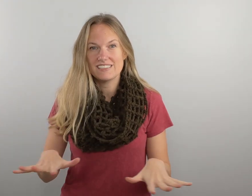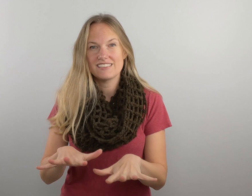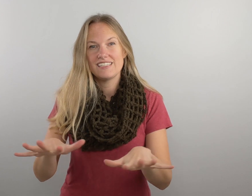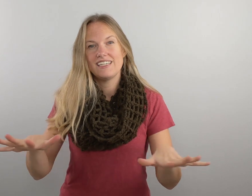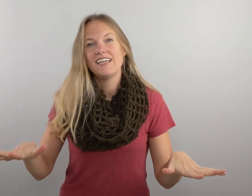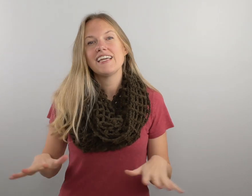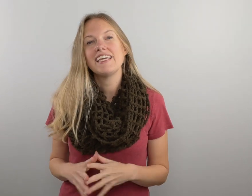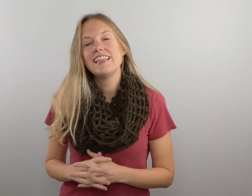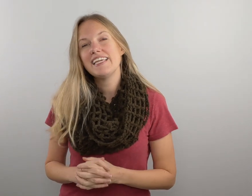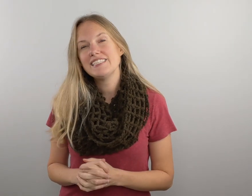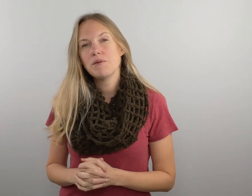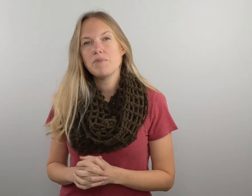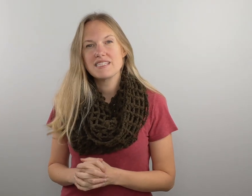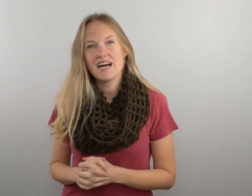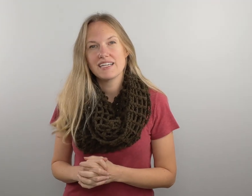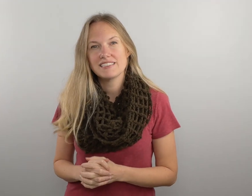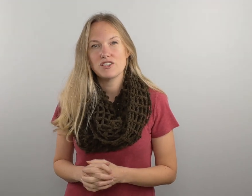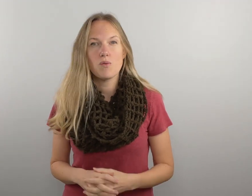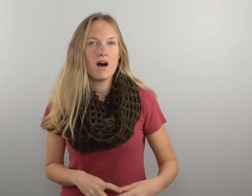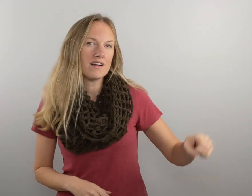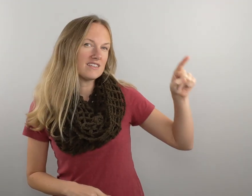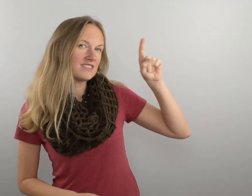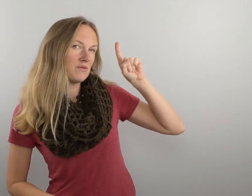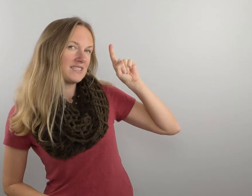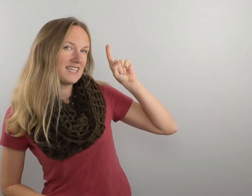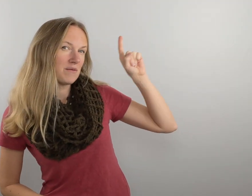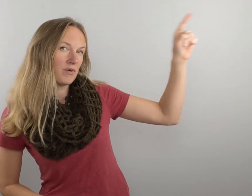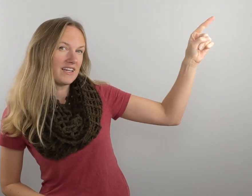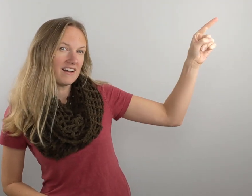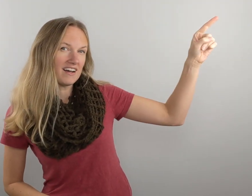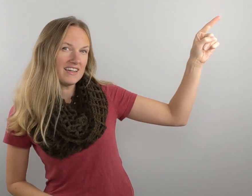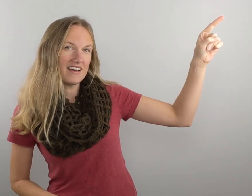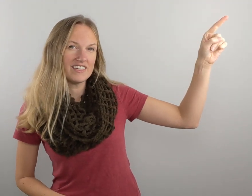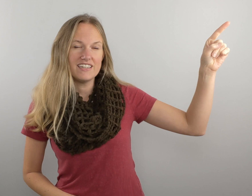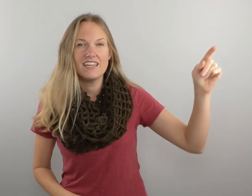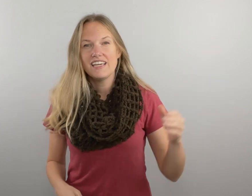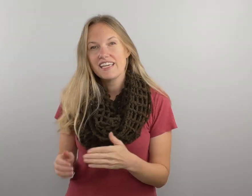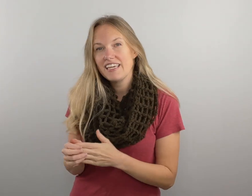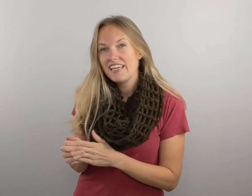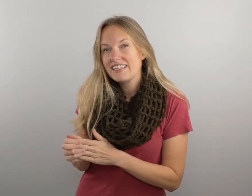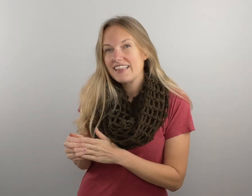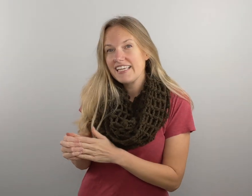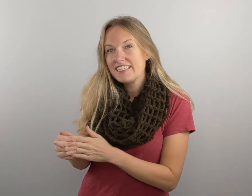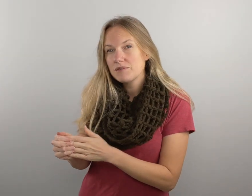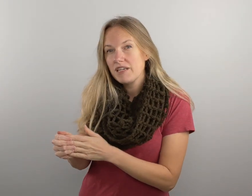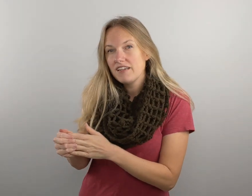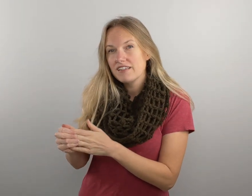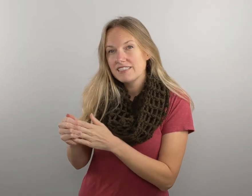pastures. He leads me beside still waters. So once again, pointed God in heaven, he, and then leads me. You're gonna take